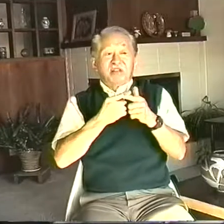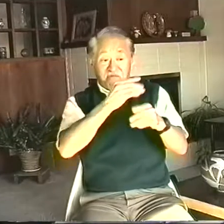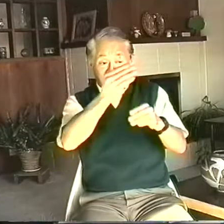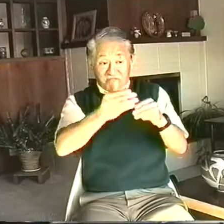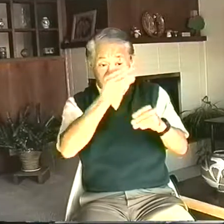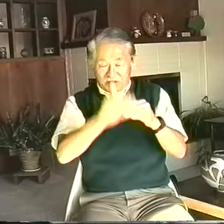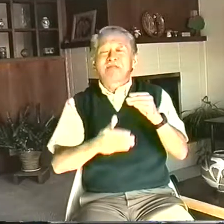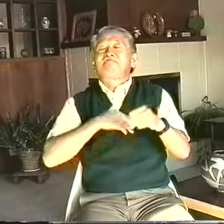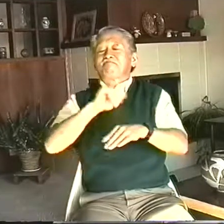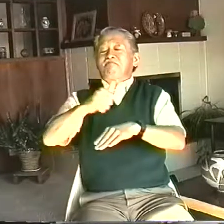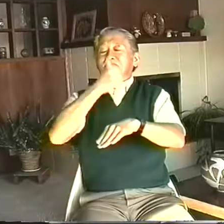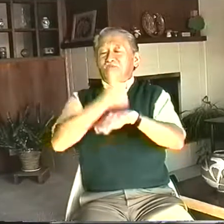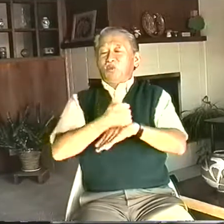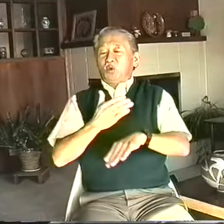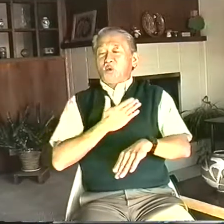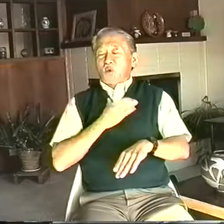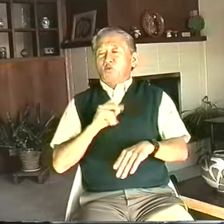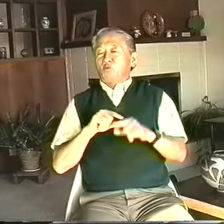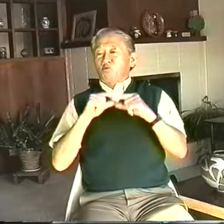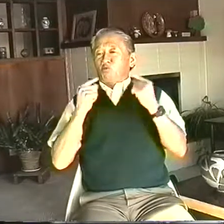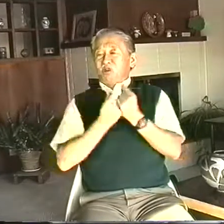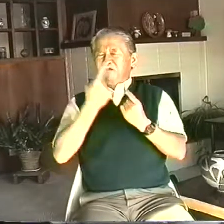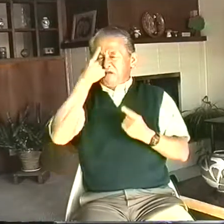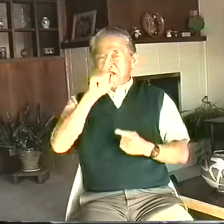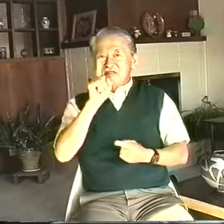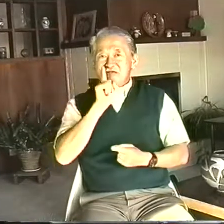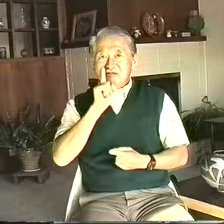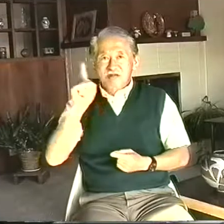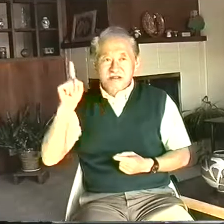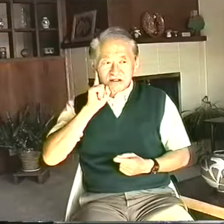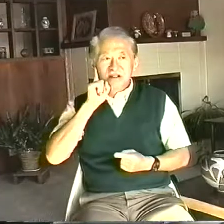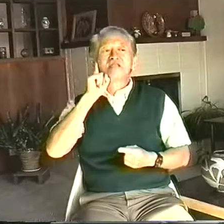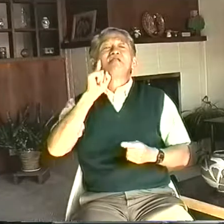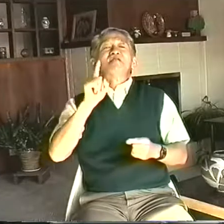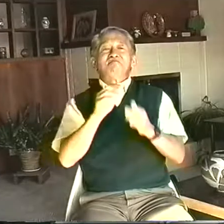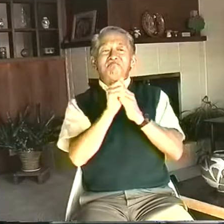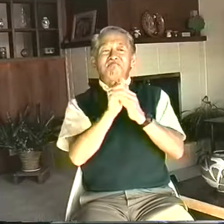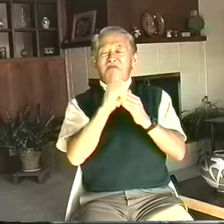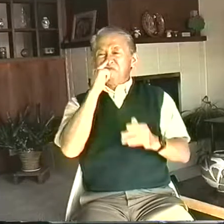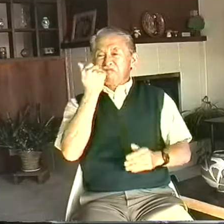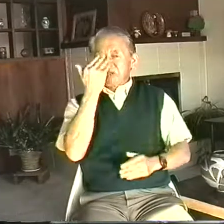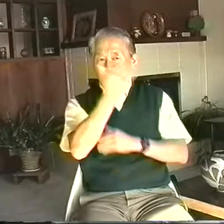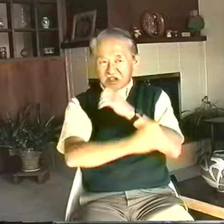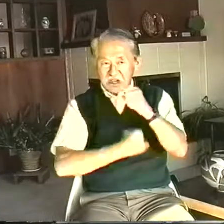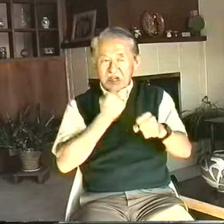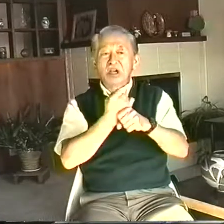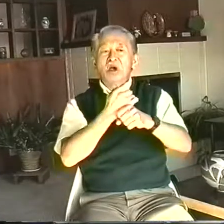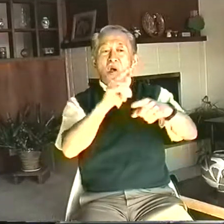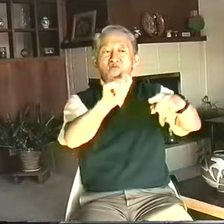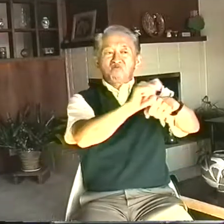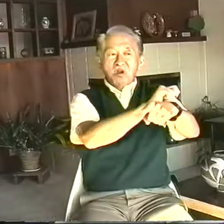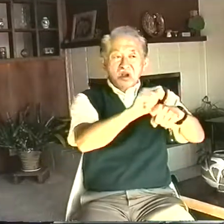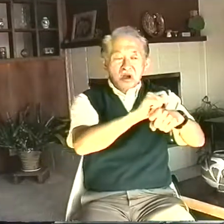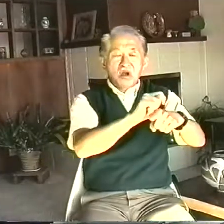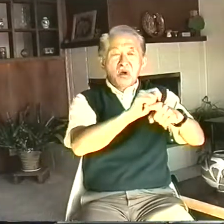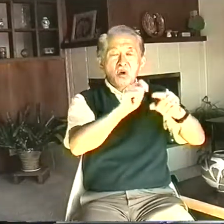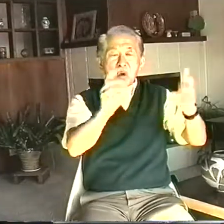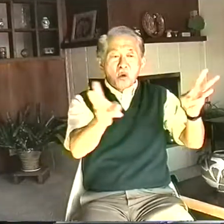when the training was over, I set up my own group for the deaf, which I led for 15 years.